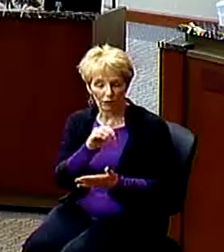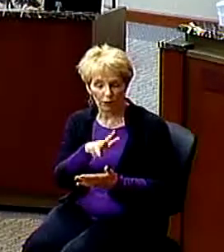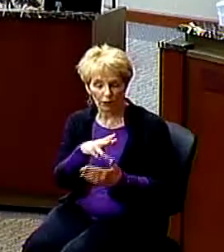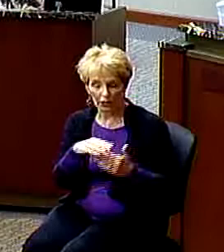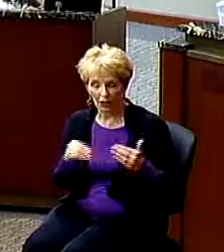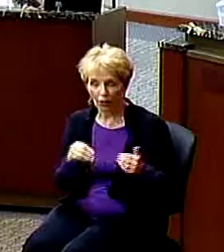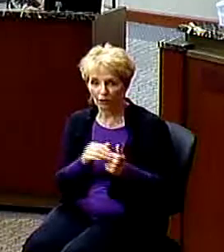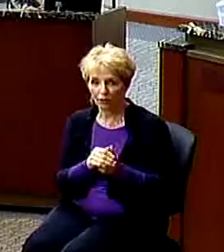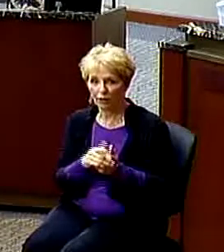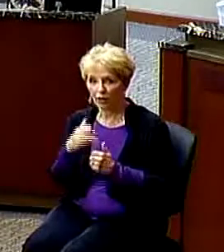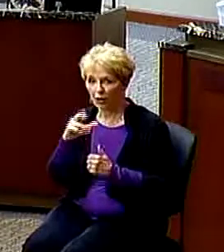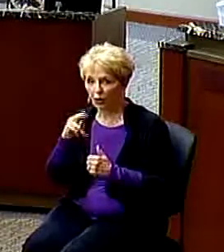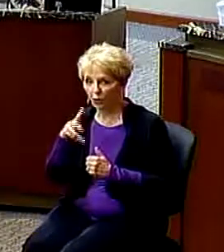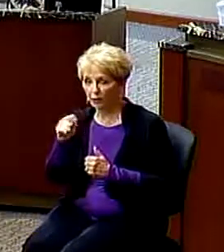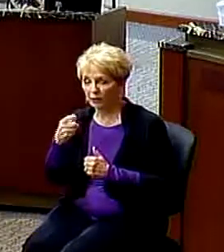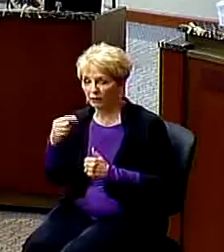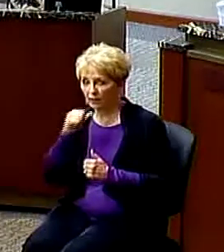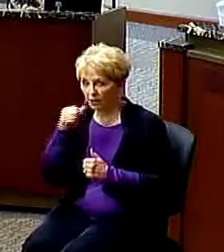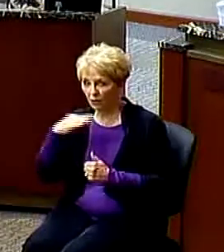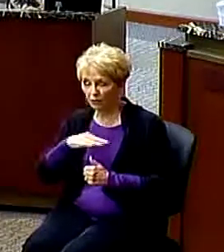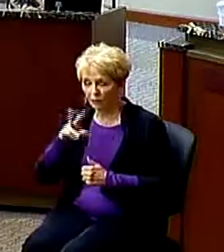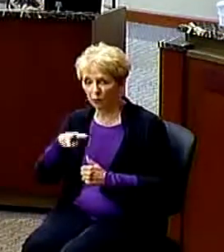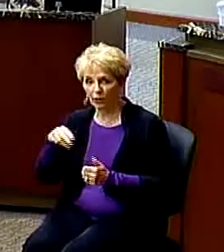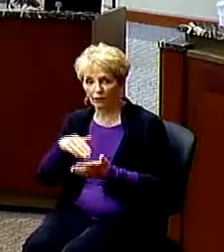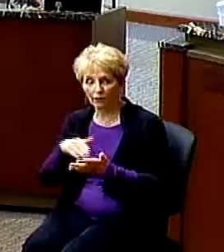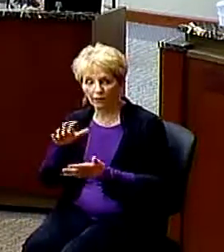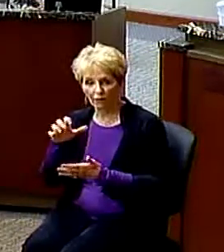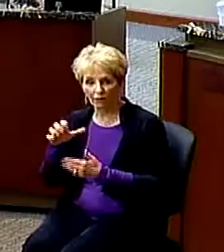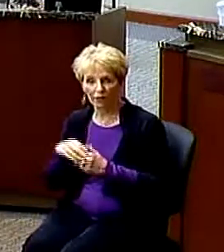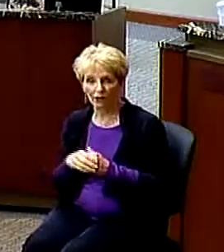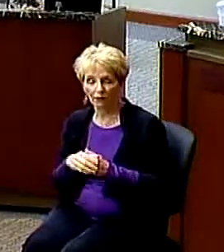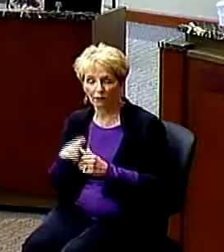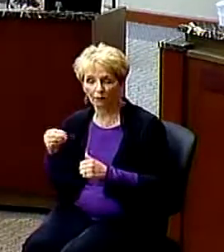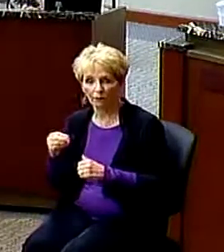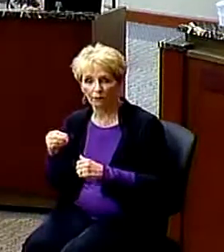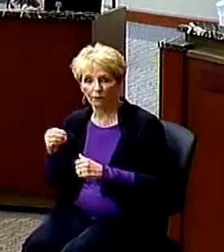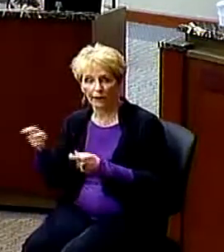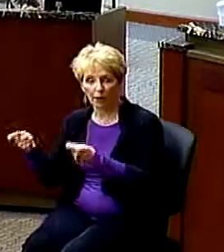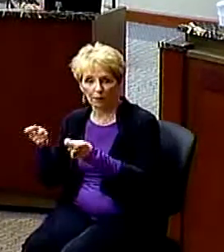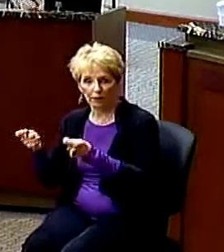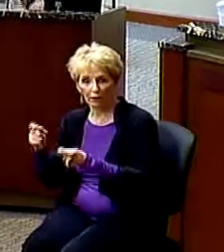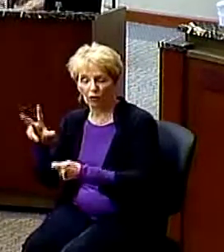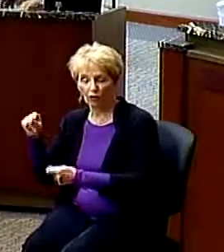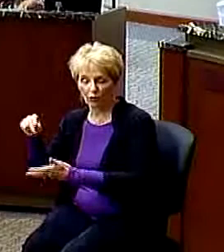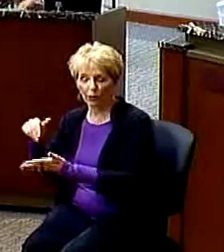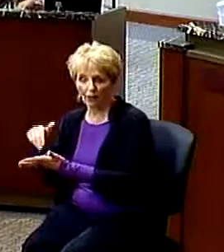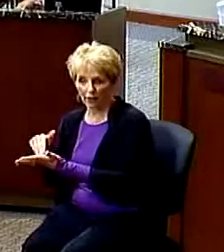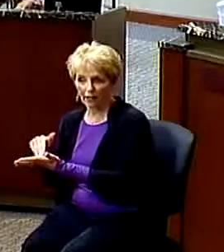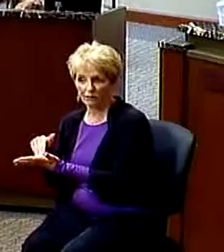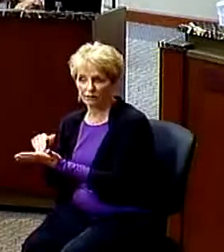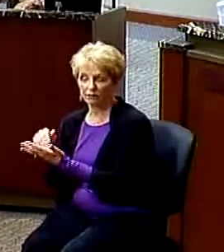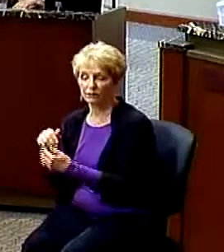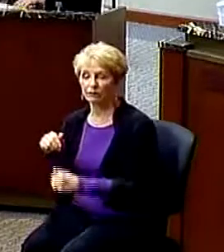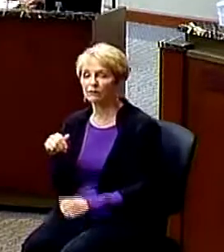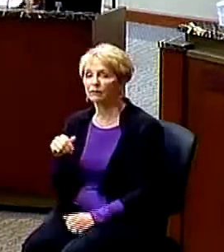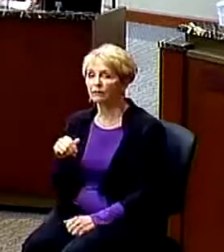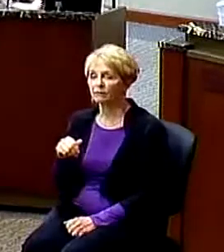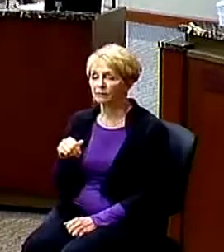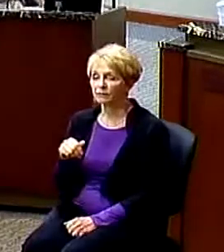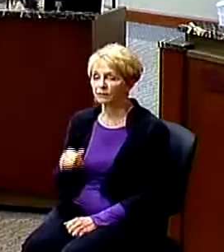$97,703. Grants and nonprofits, $22,500. And administration, $30,000.